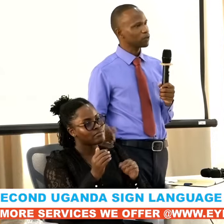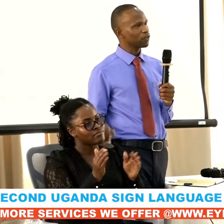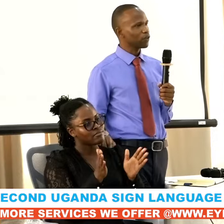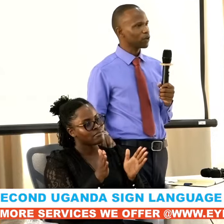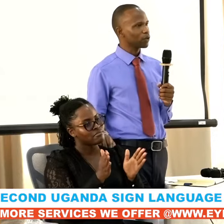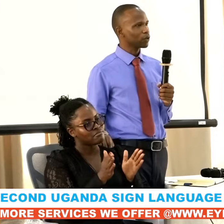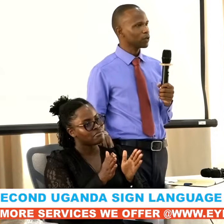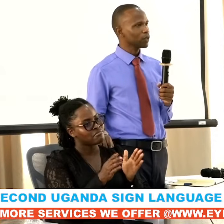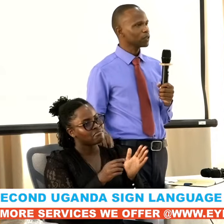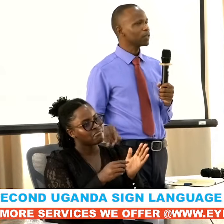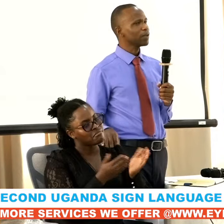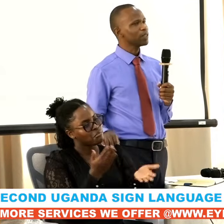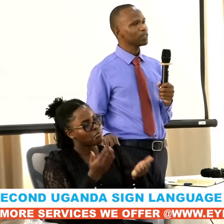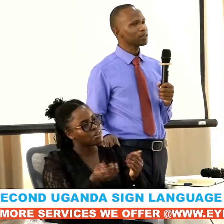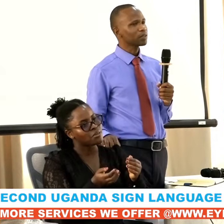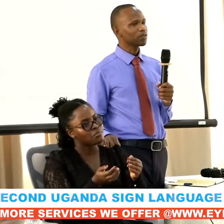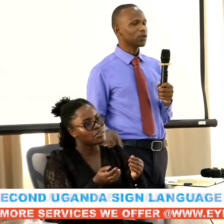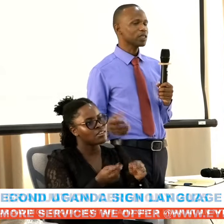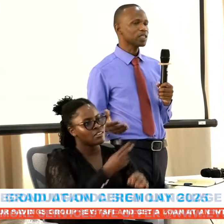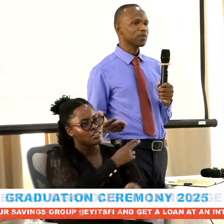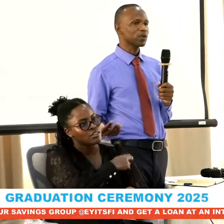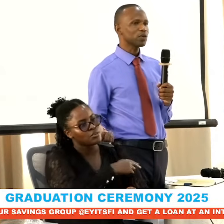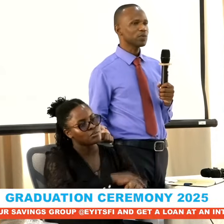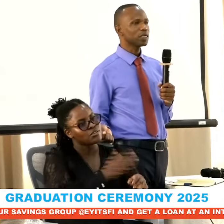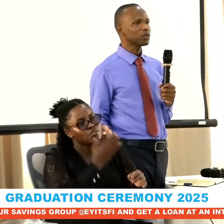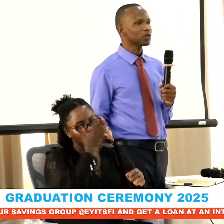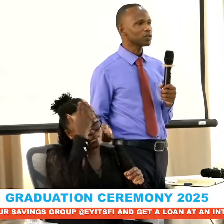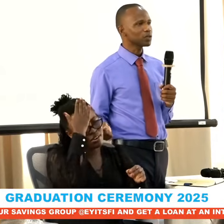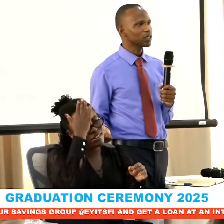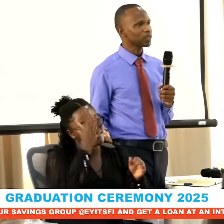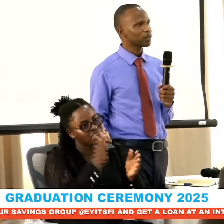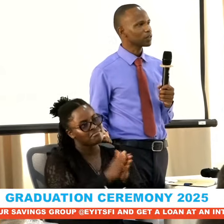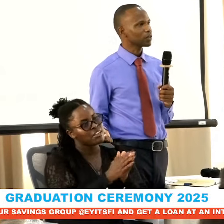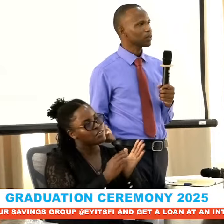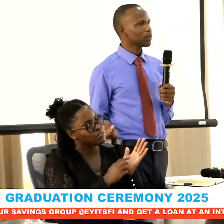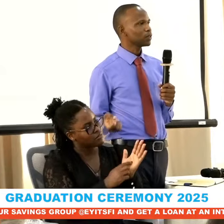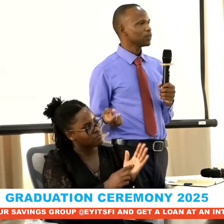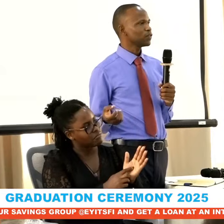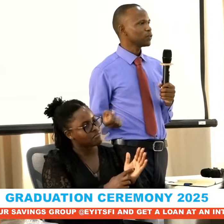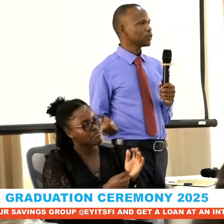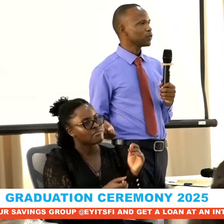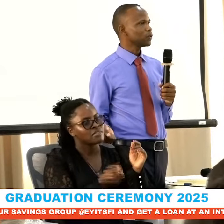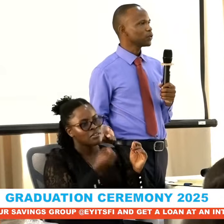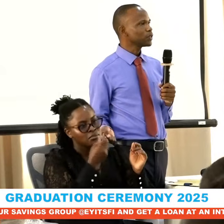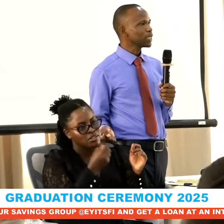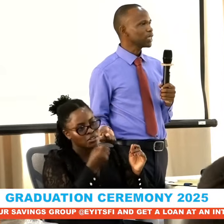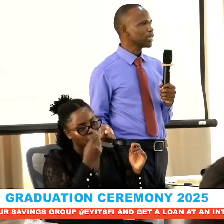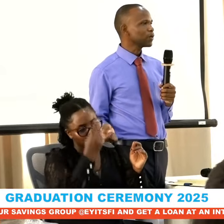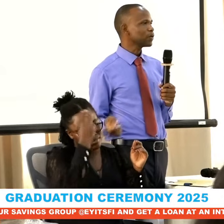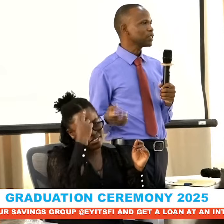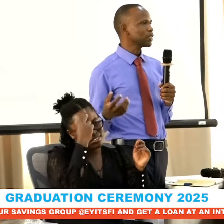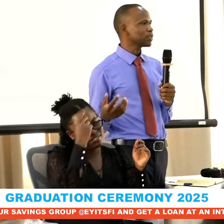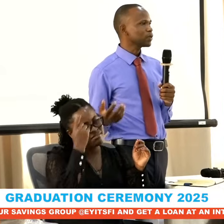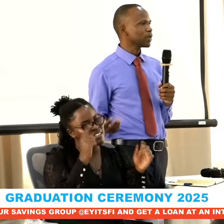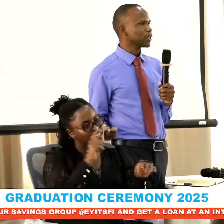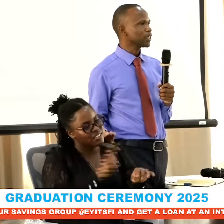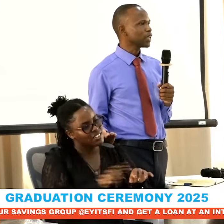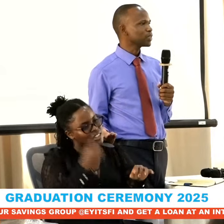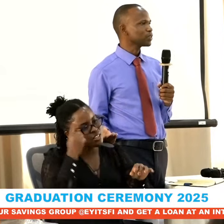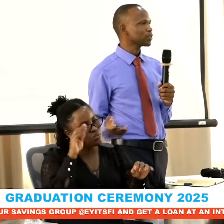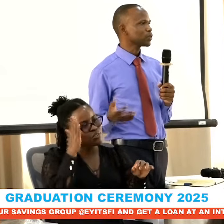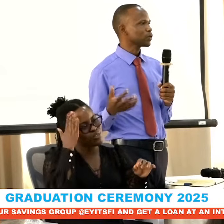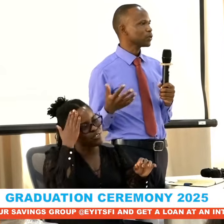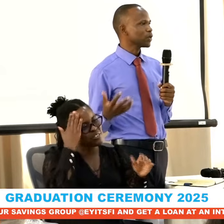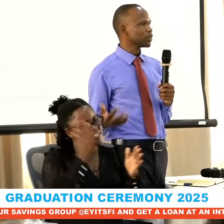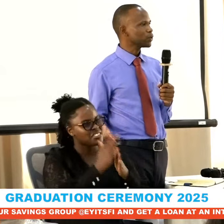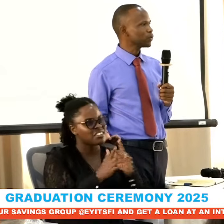Mbarara referral. So that means, for example, you medical students, if you know sign language and you are a